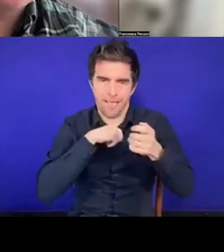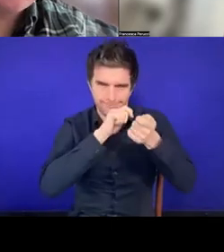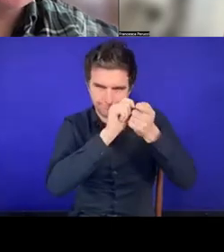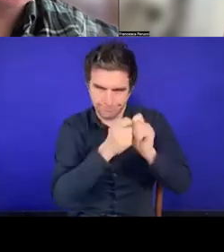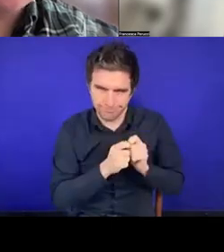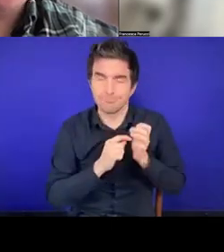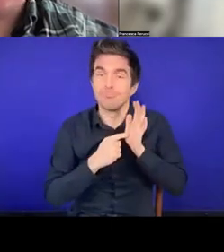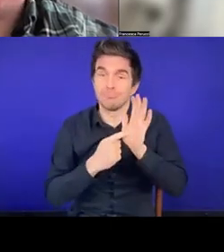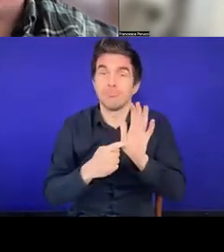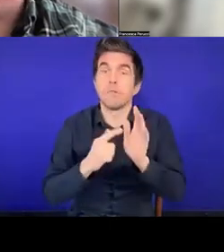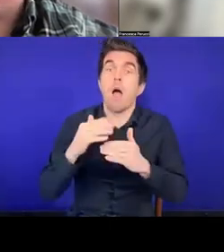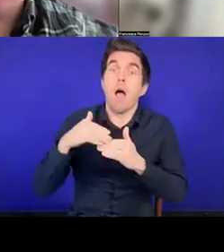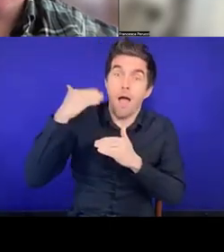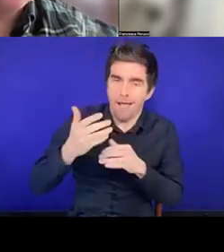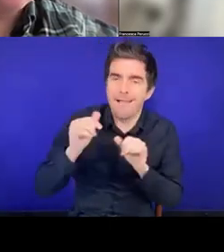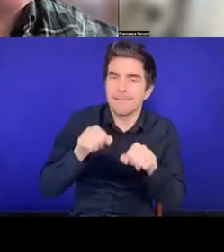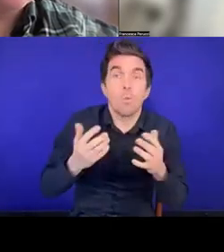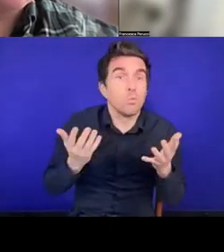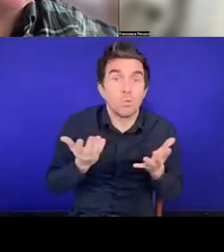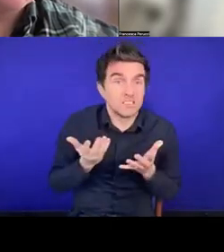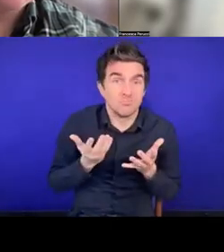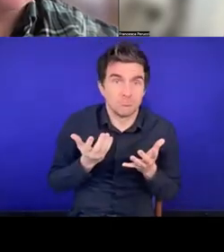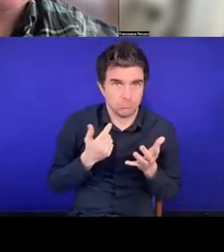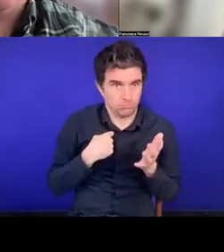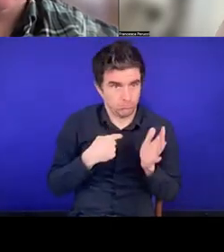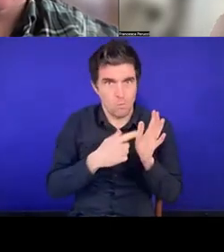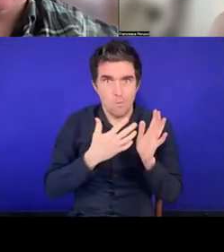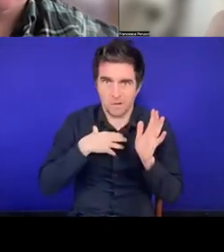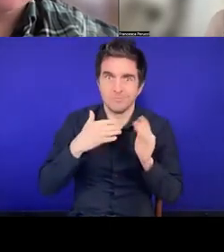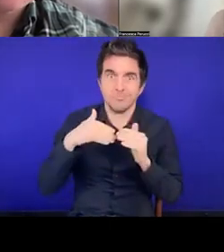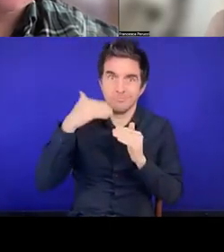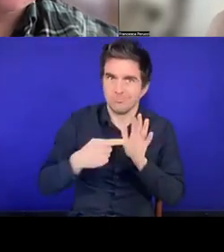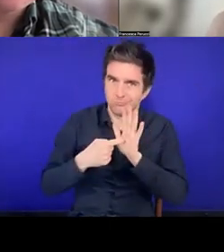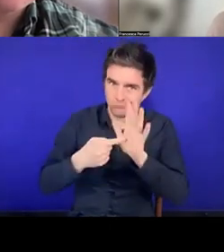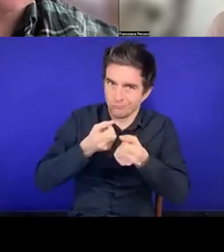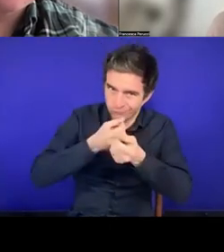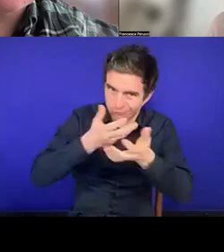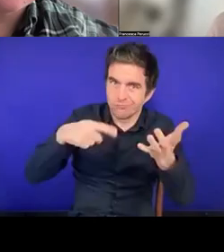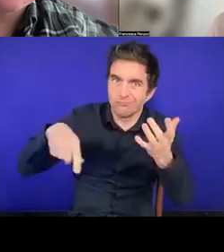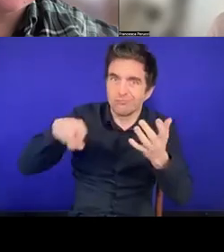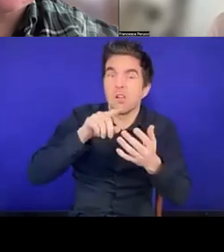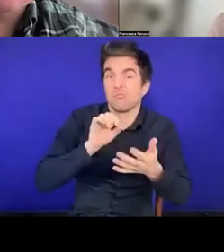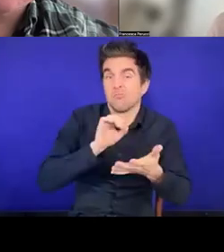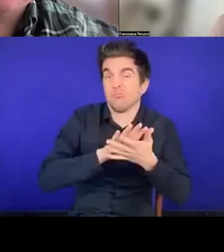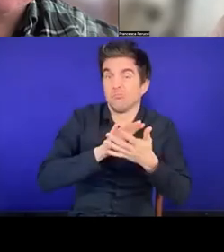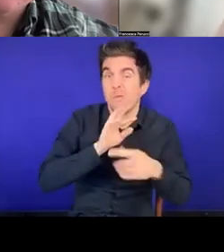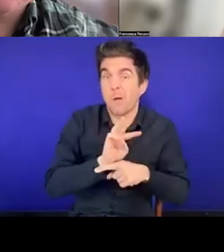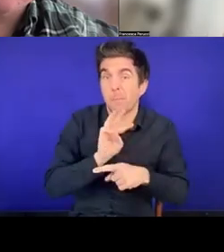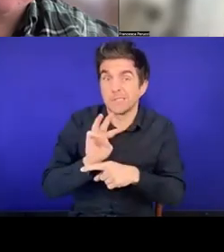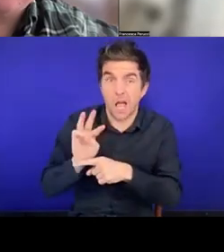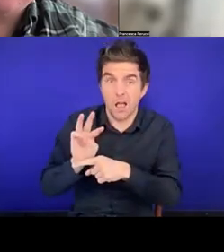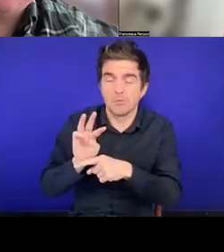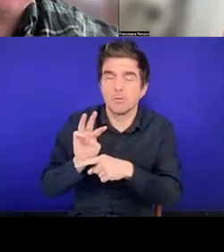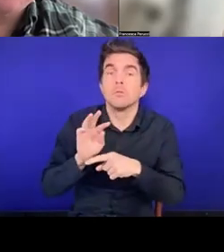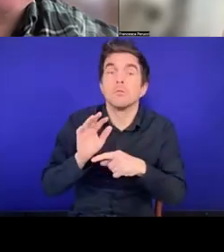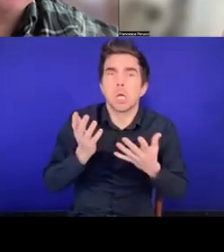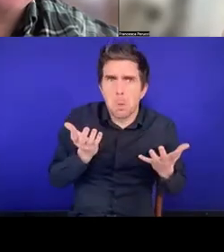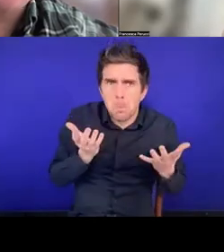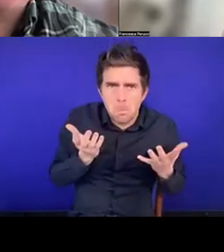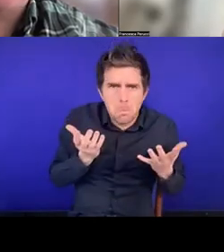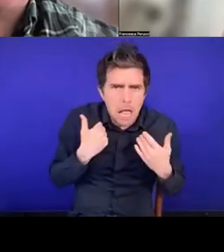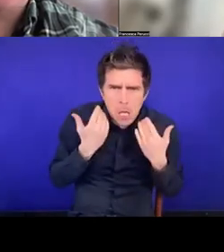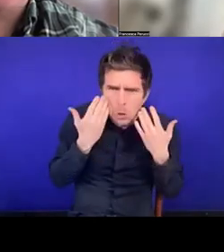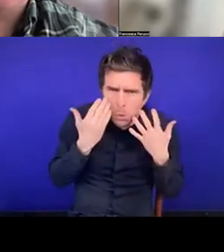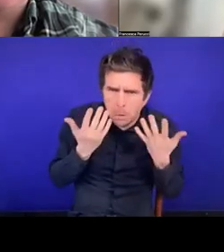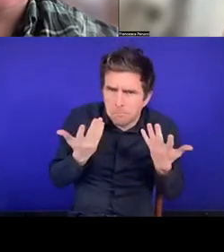the collaborative website. I don't know if we share the link to the collaborative website. Maybe we can do that